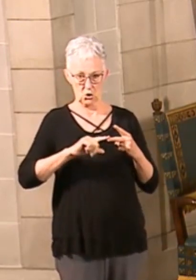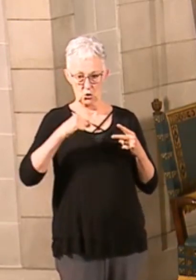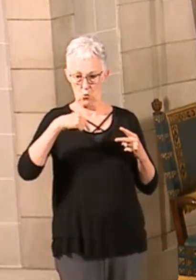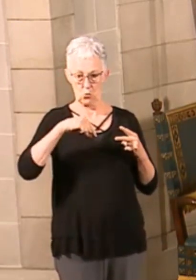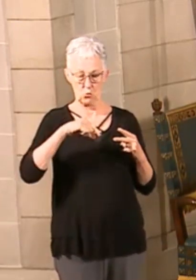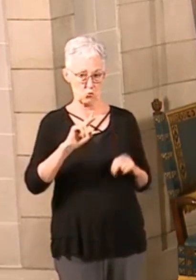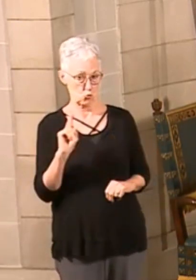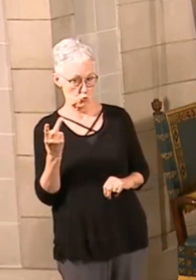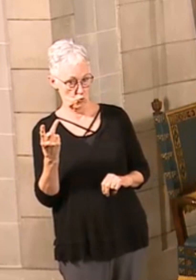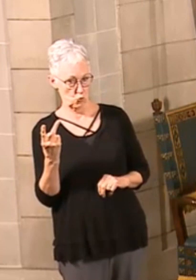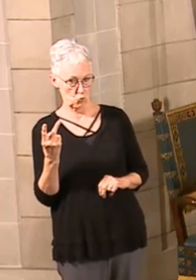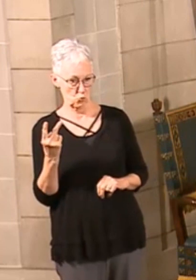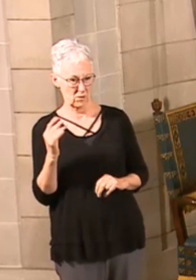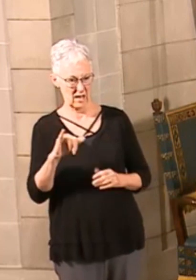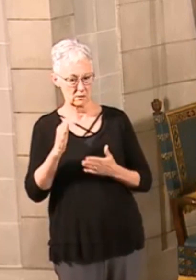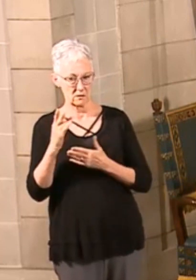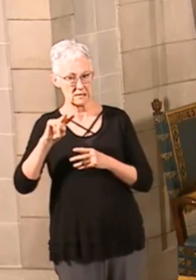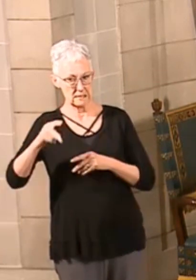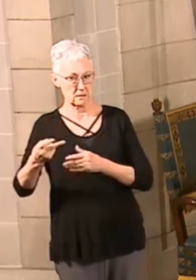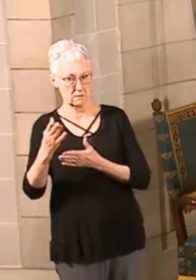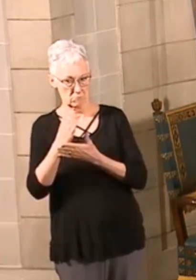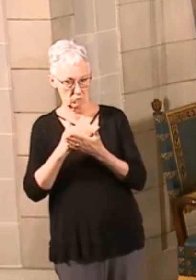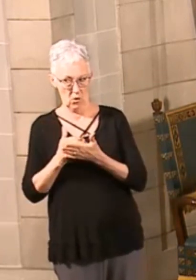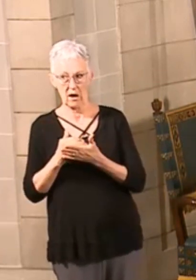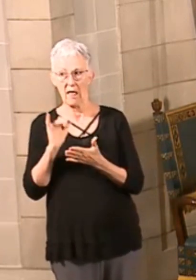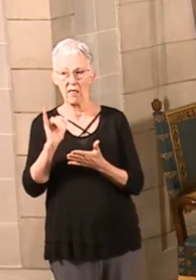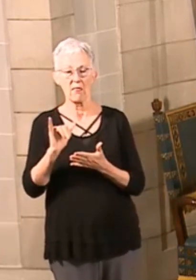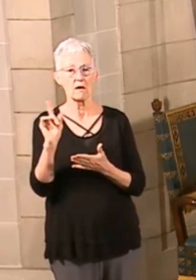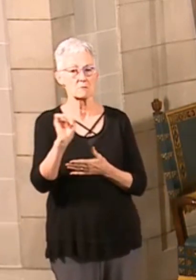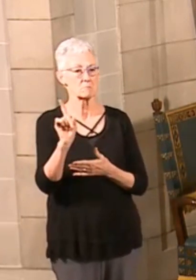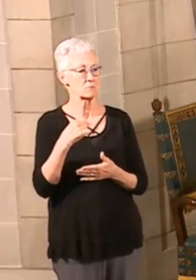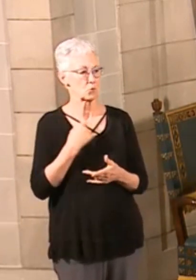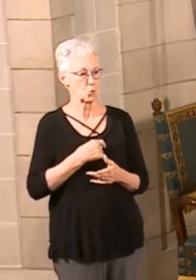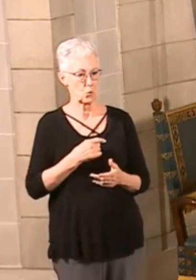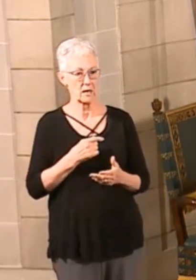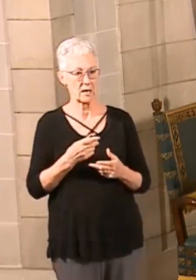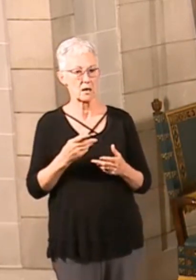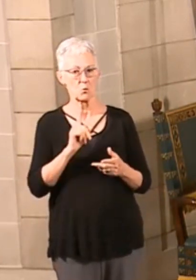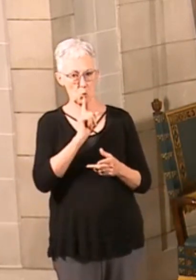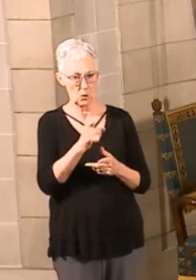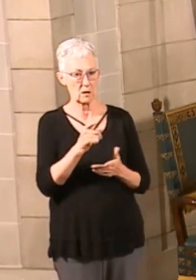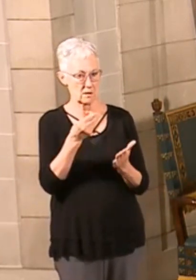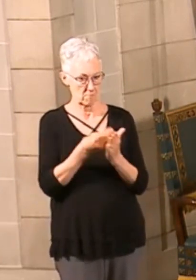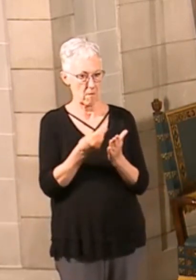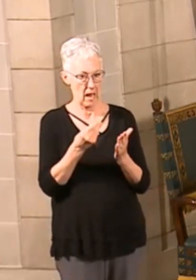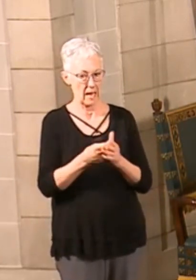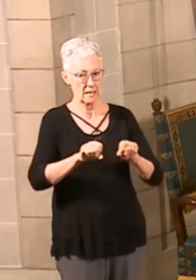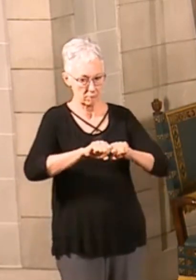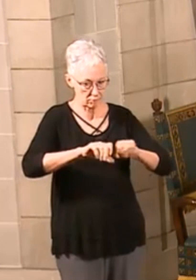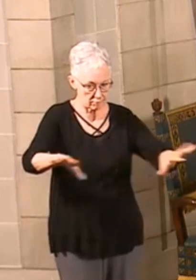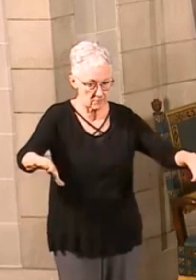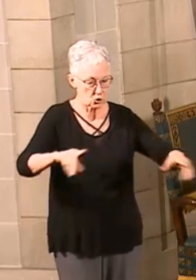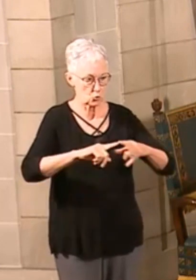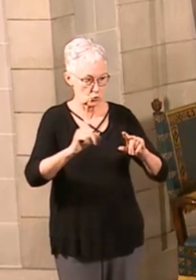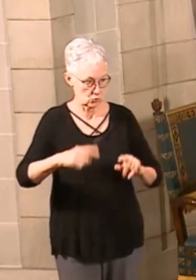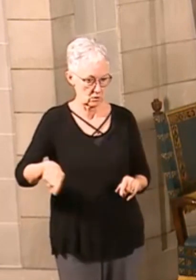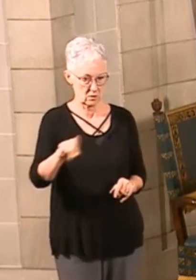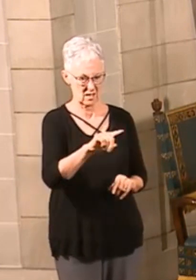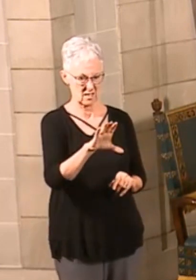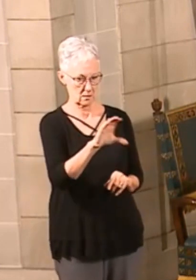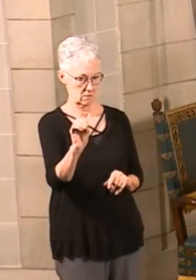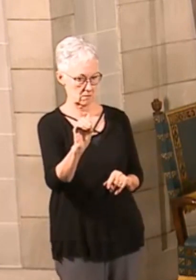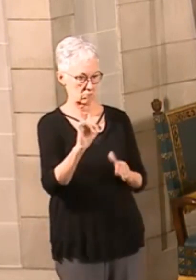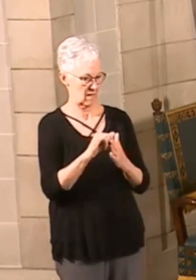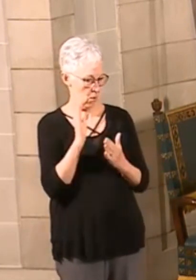funding component. Getting the money out to the small businesses to rehire people and to continue operations. That's coming up here in the